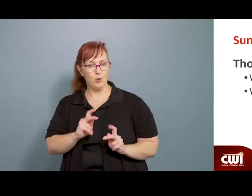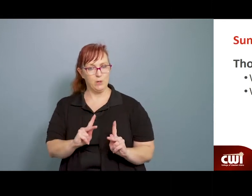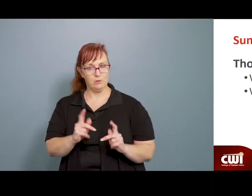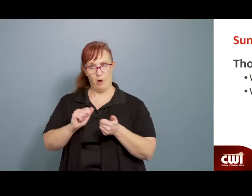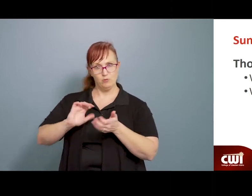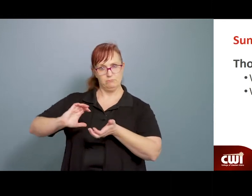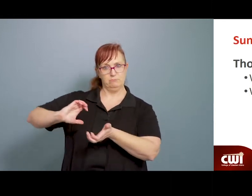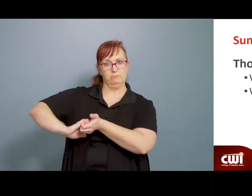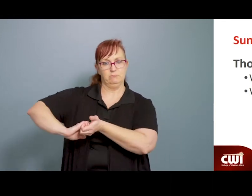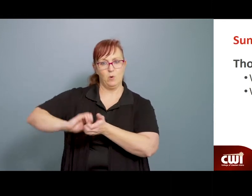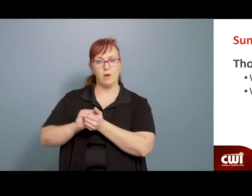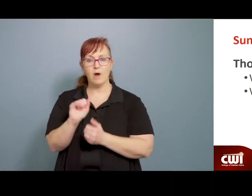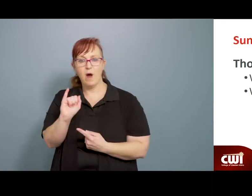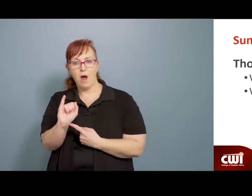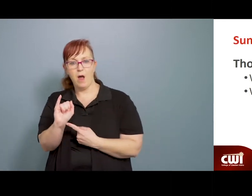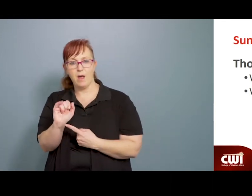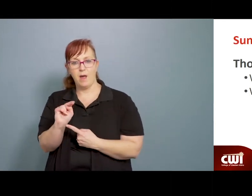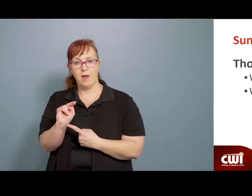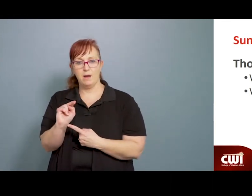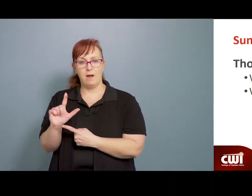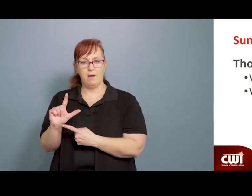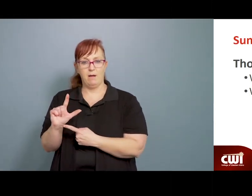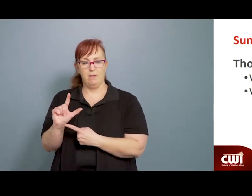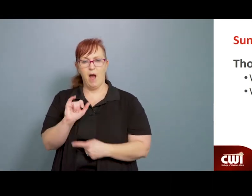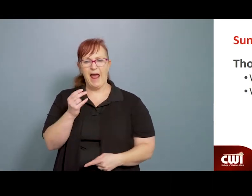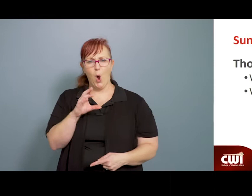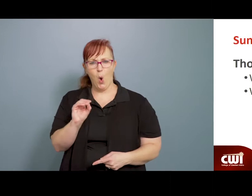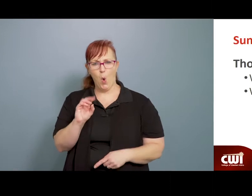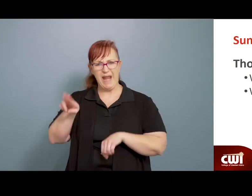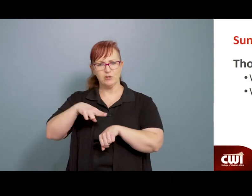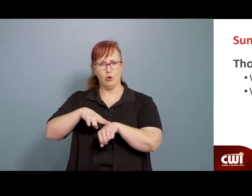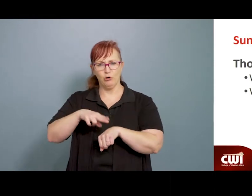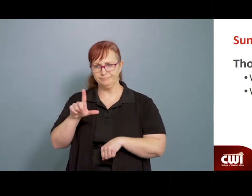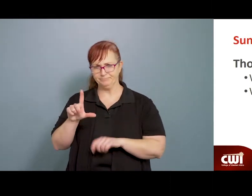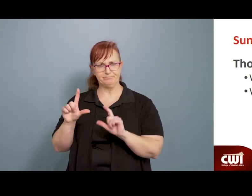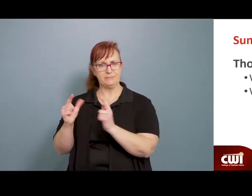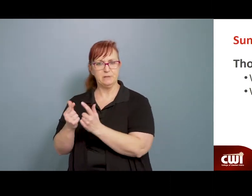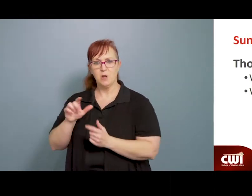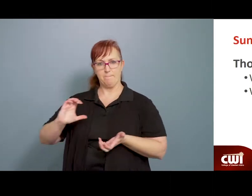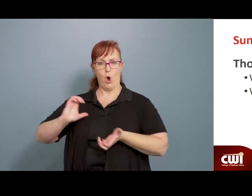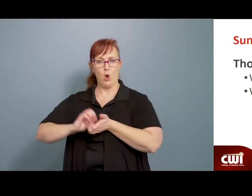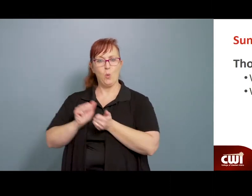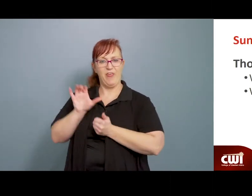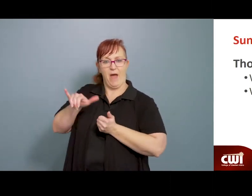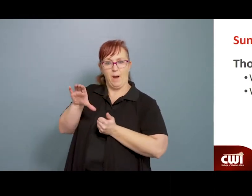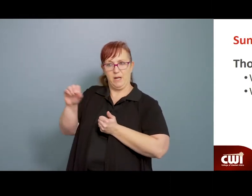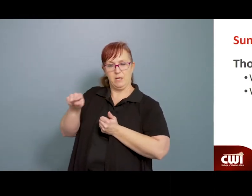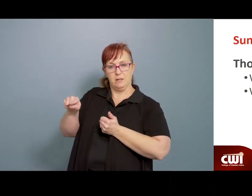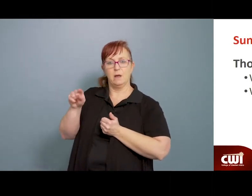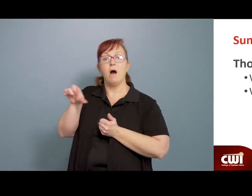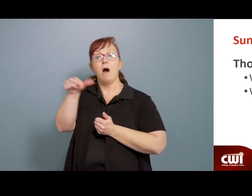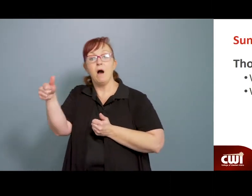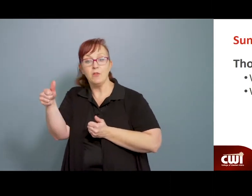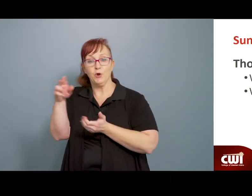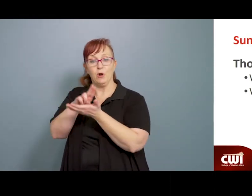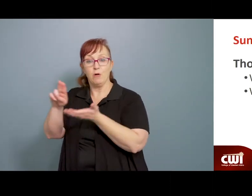with INL, the Idaho National Lab, we've partnered with them along with all of the other